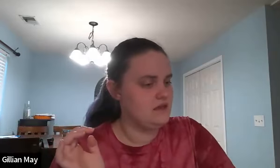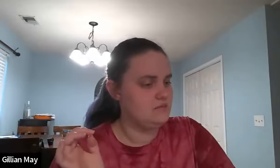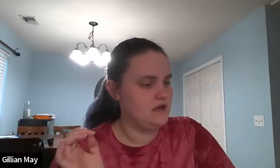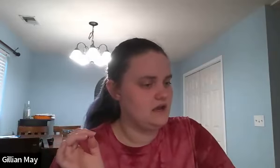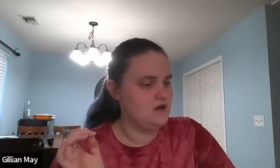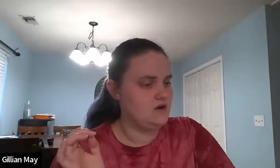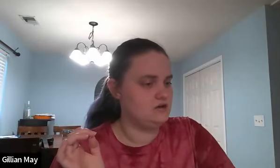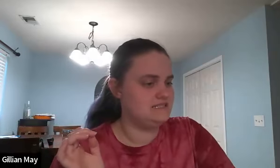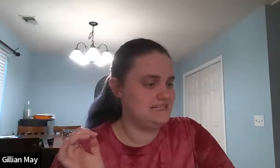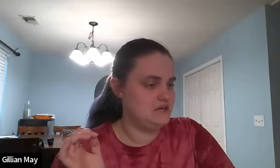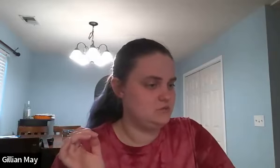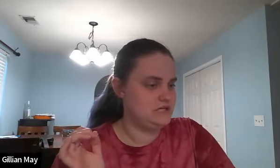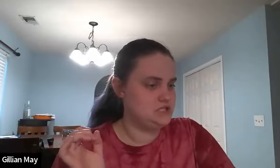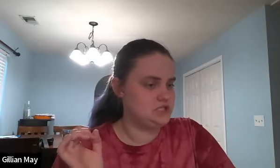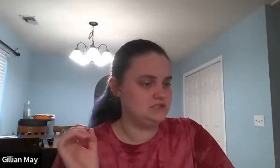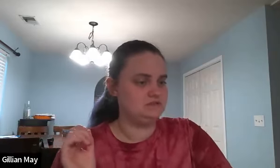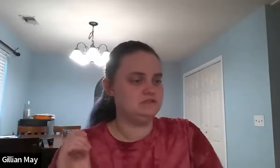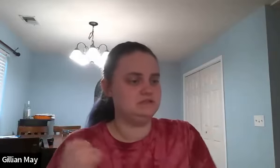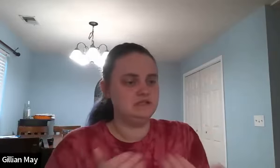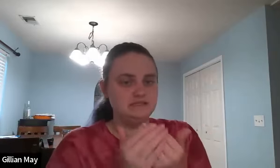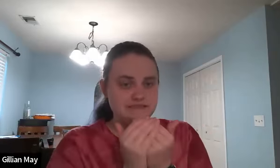Then we had our sandwich.